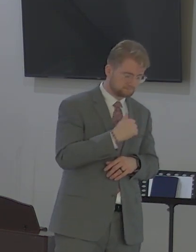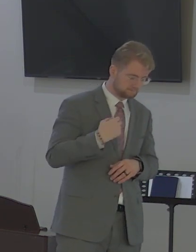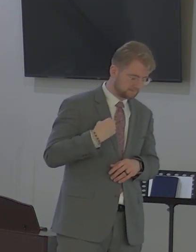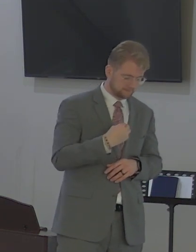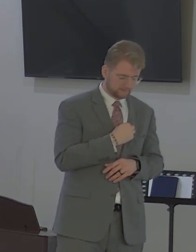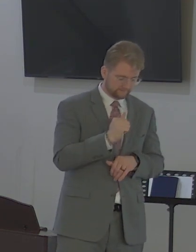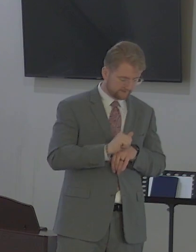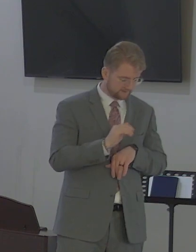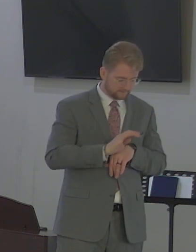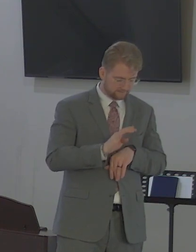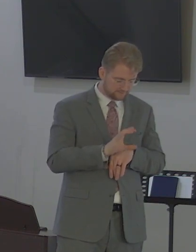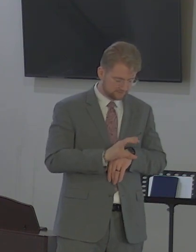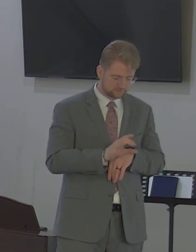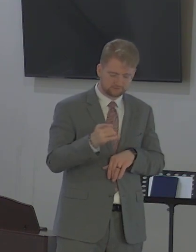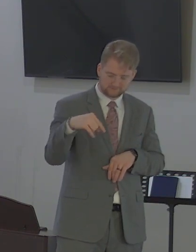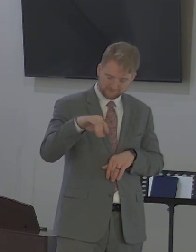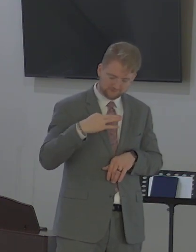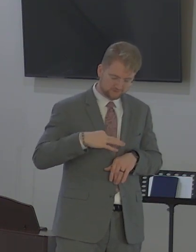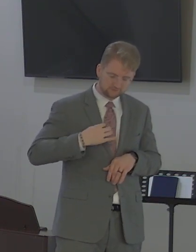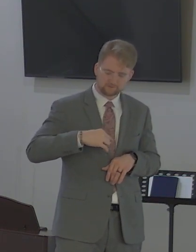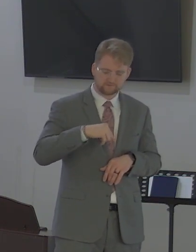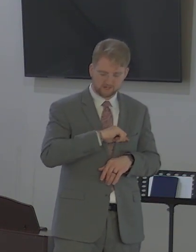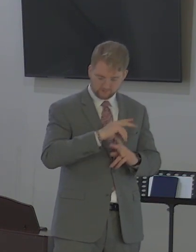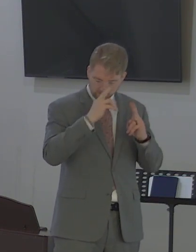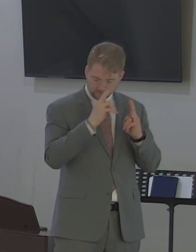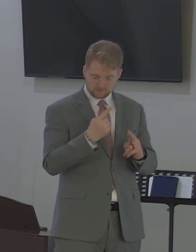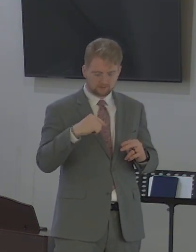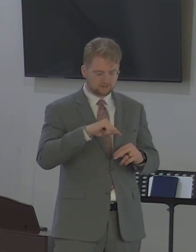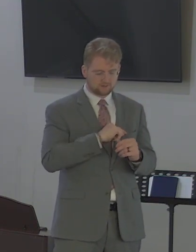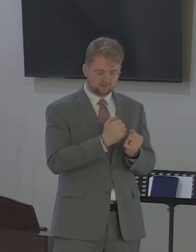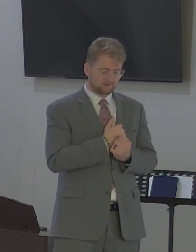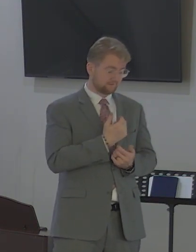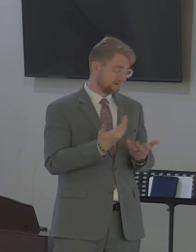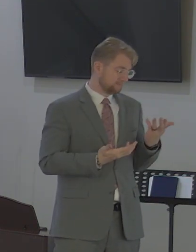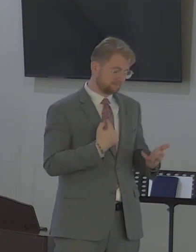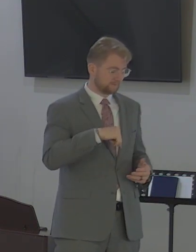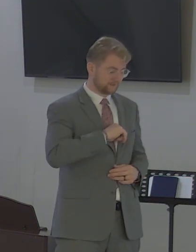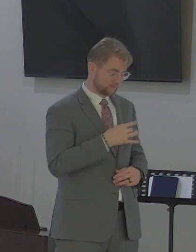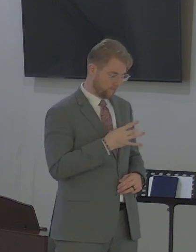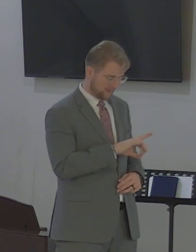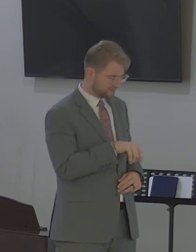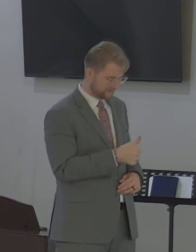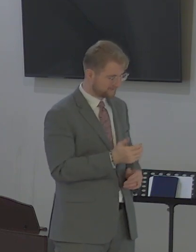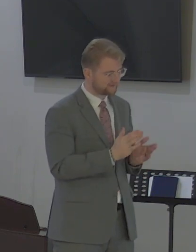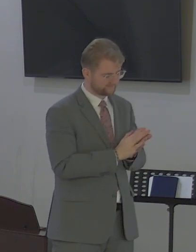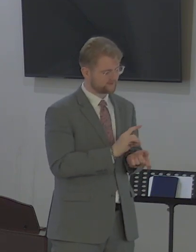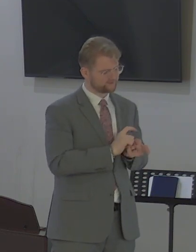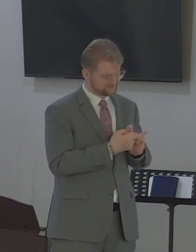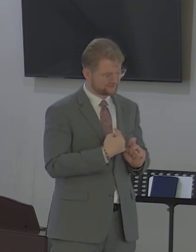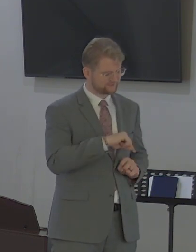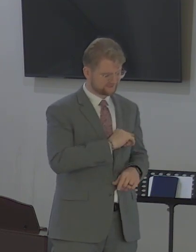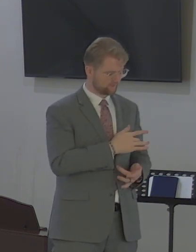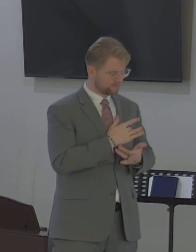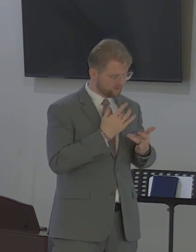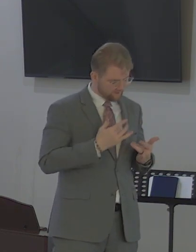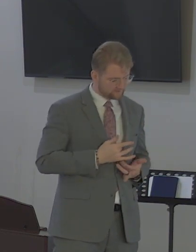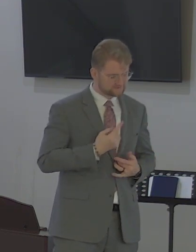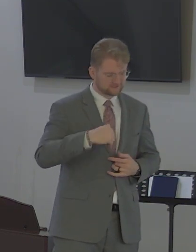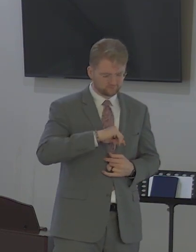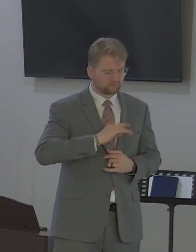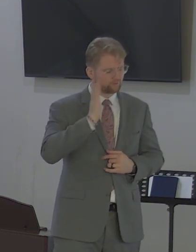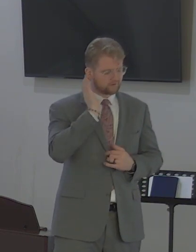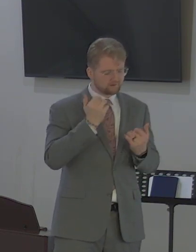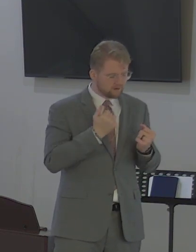They deserve our love. People we can't quite get along with, God, may our hearts change that we get along with them. Why? Because of love and